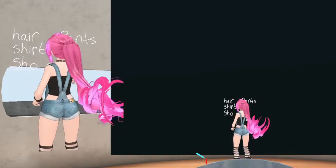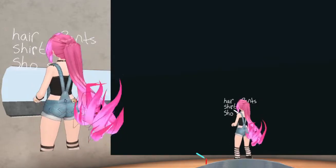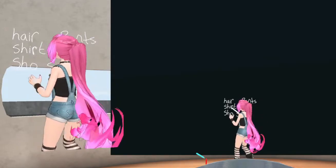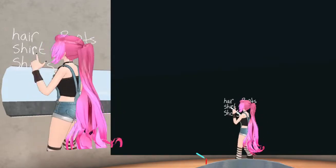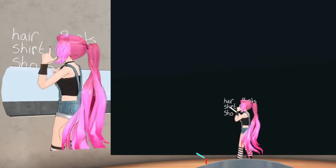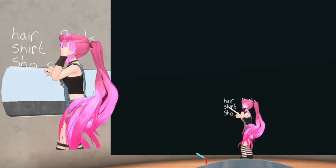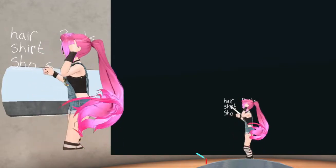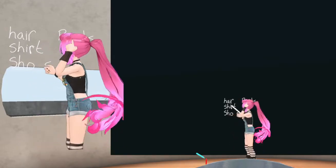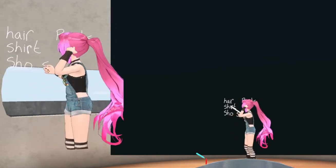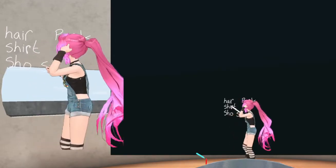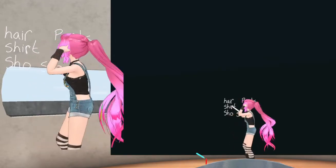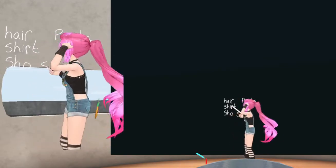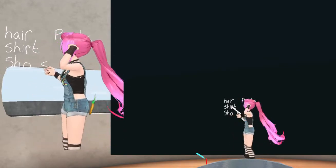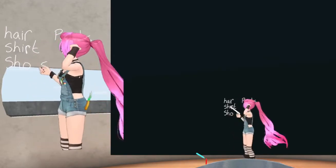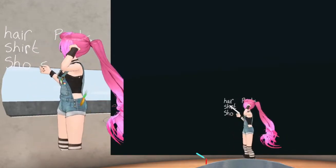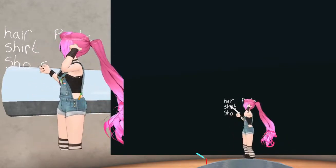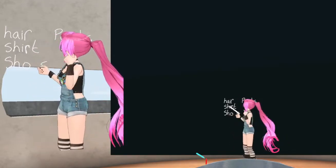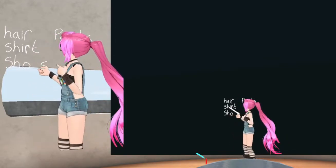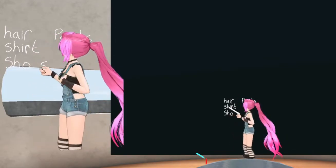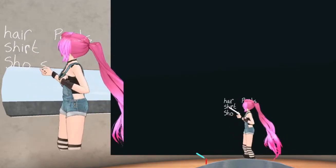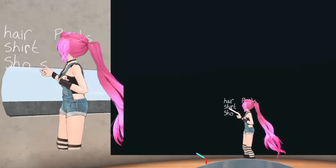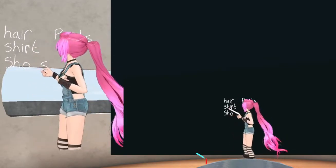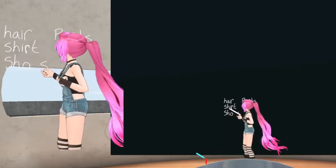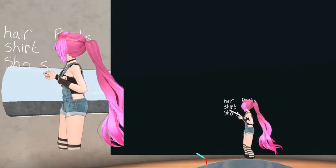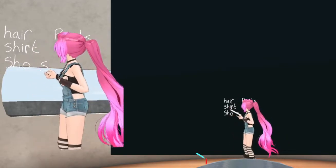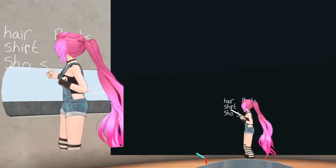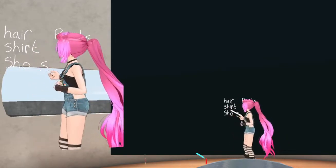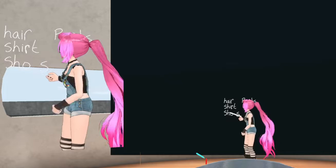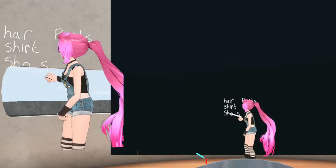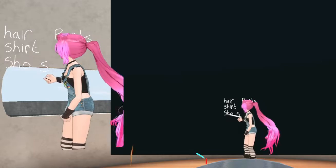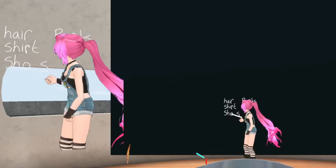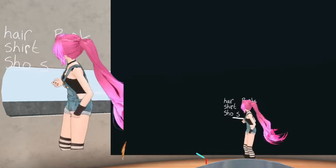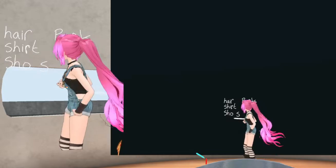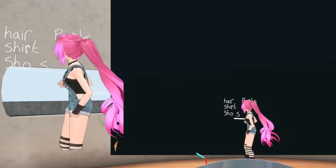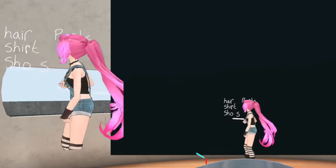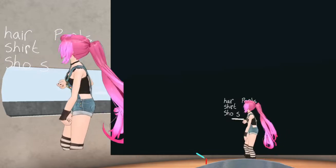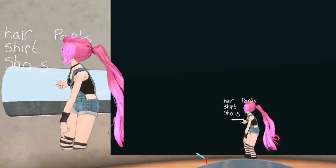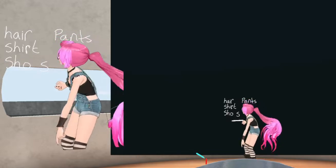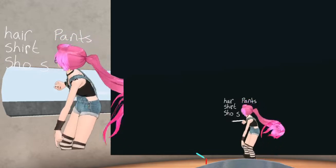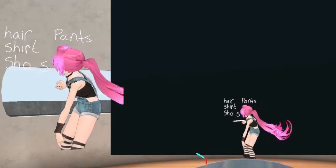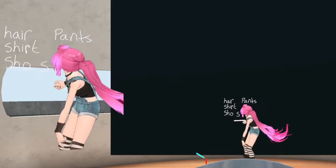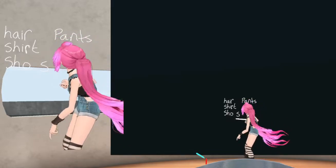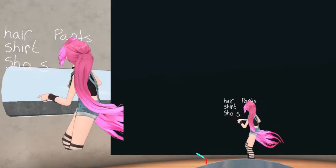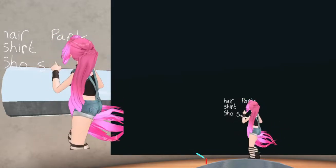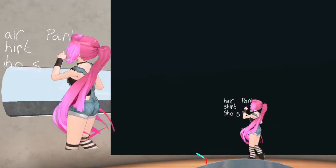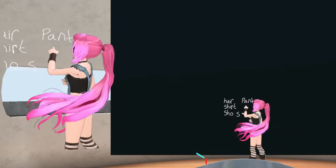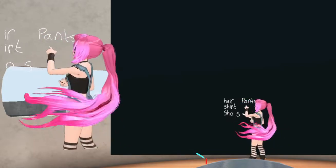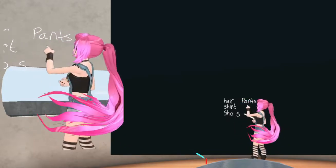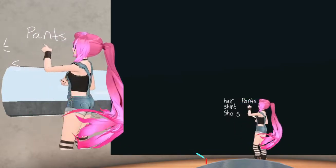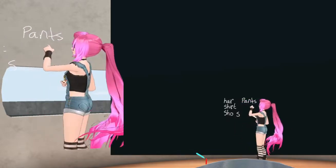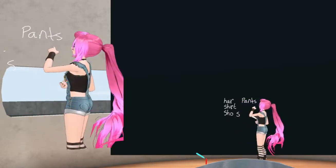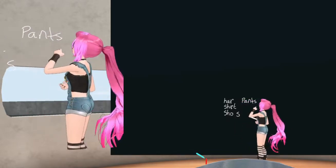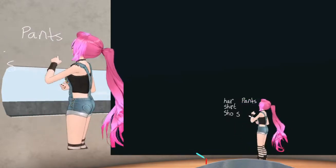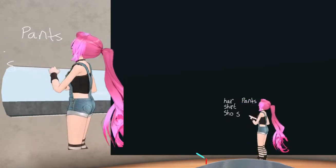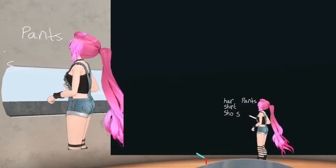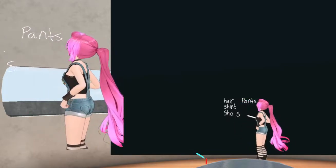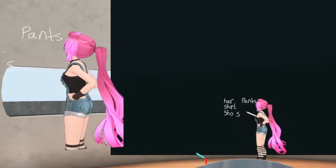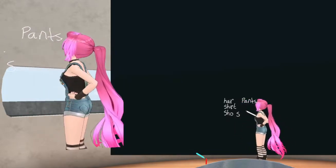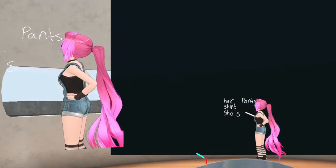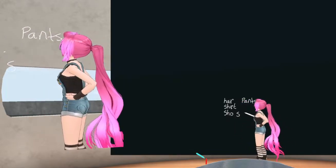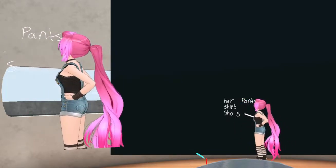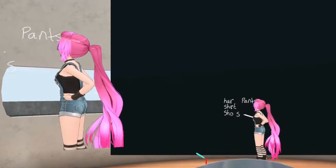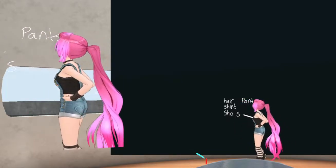What's some other good ones? So I have a hair, shirt, shoes, your